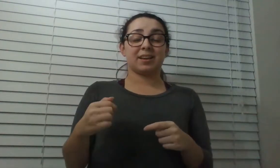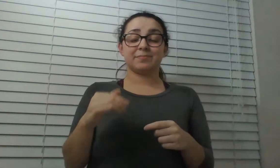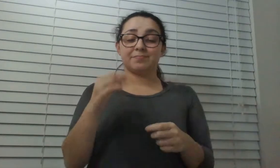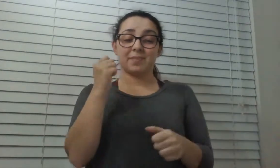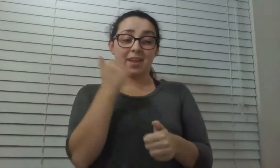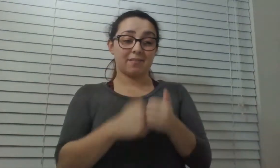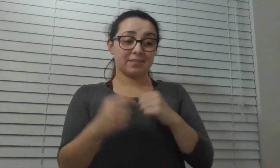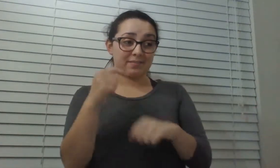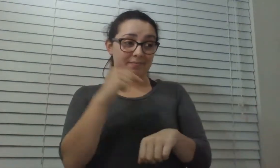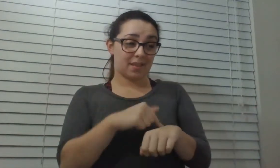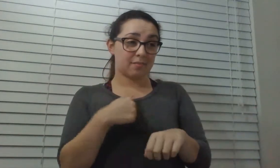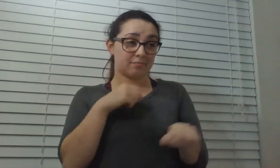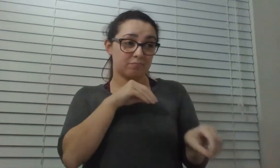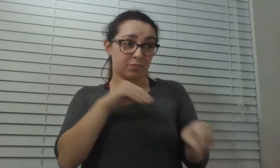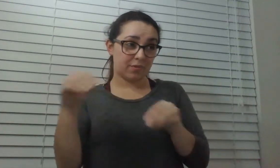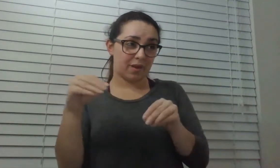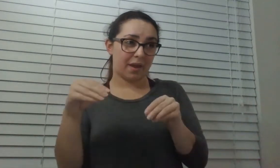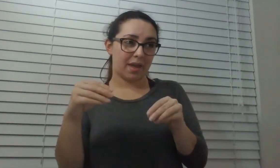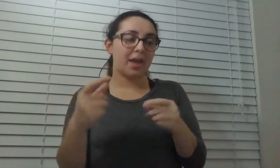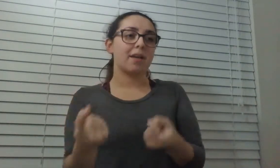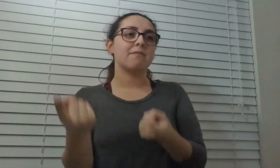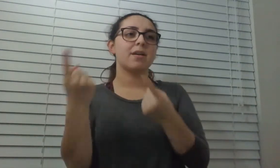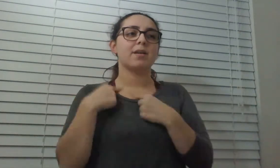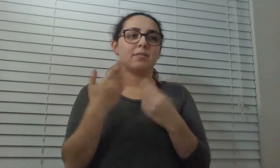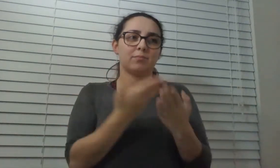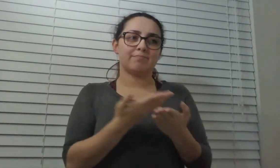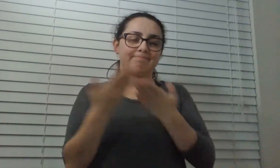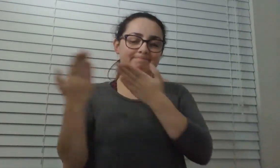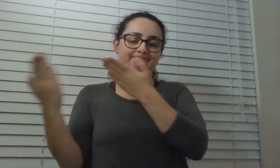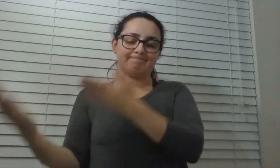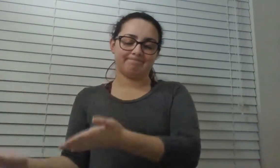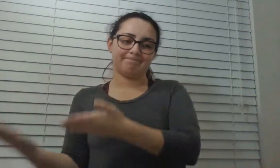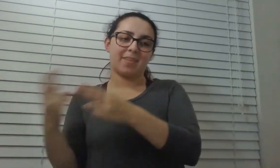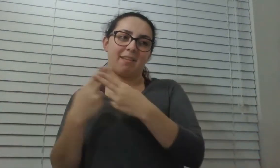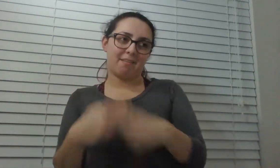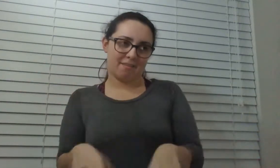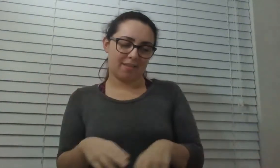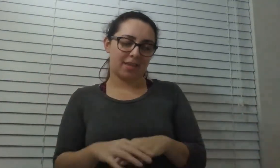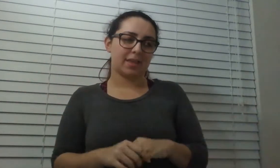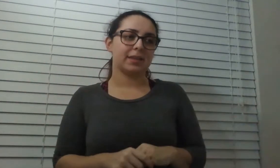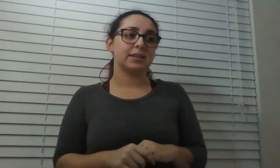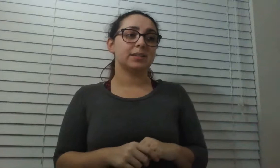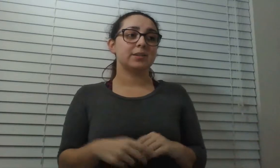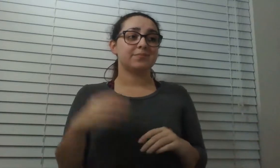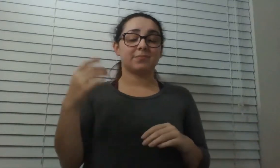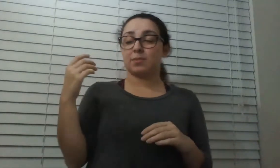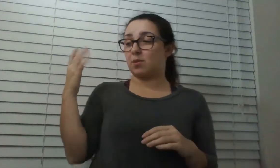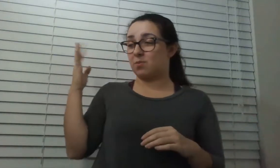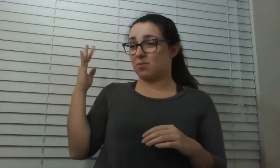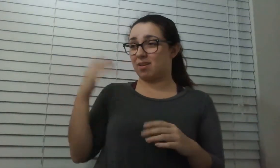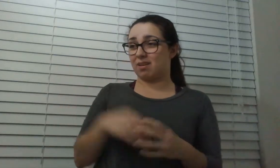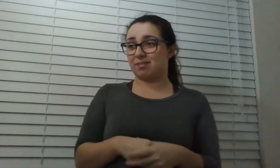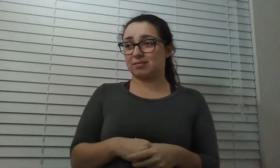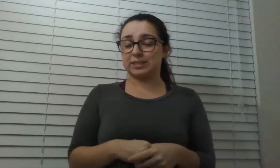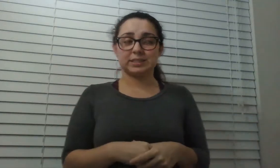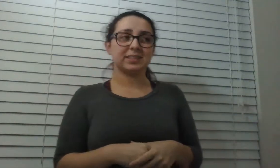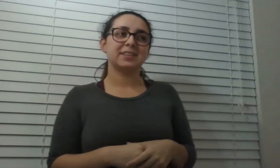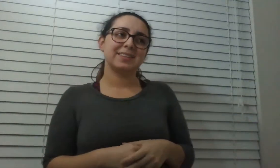Why? Yes, it begs the question, doesn't it? You know, the truth is, I knew its